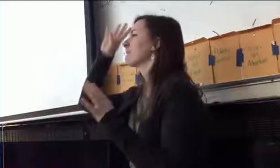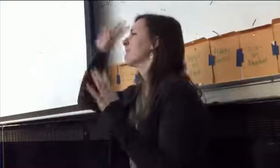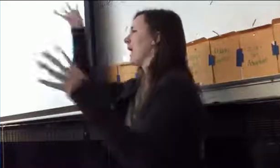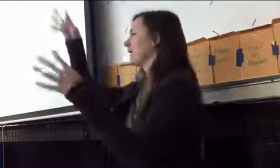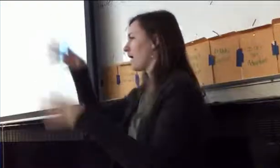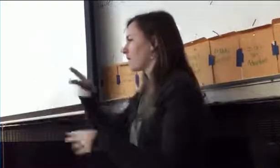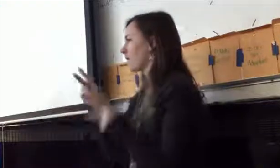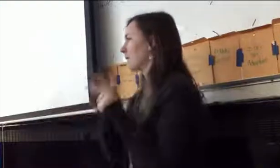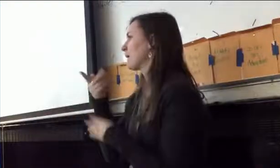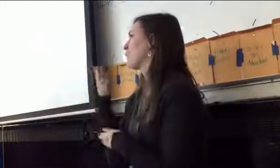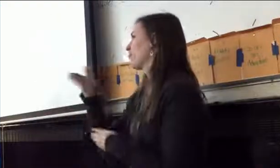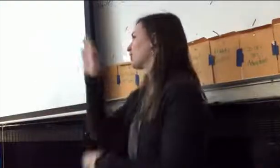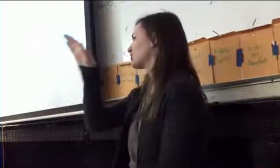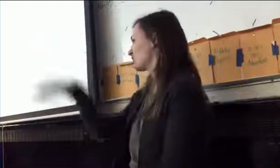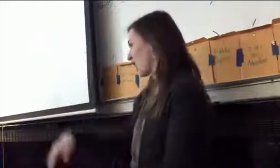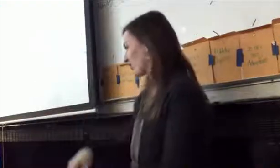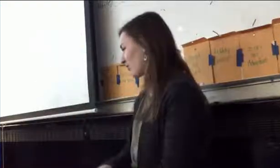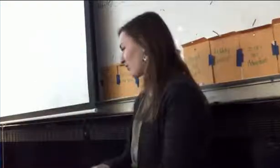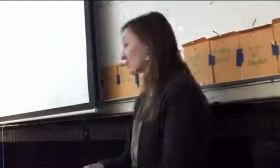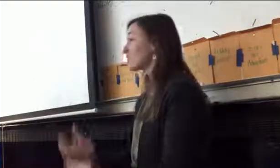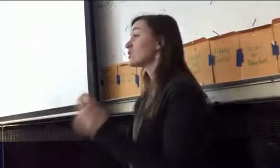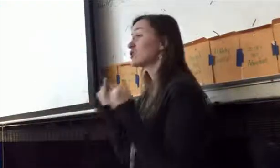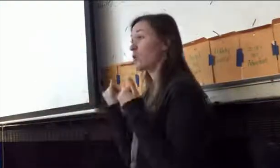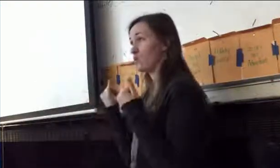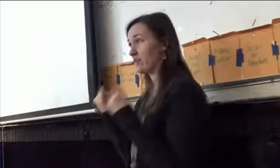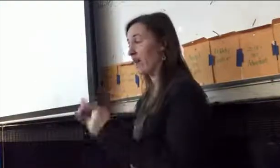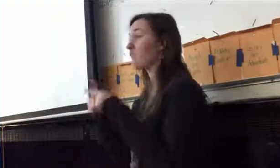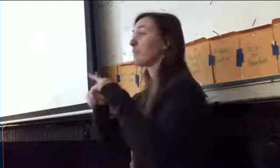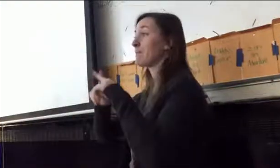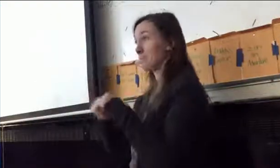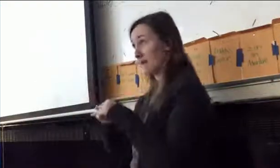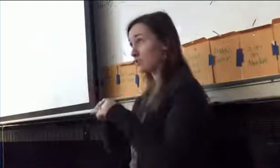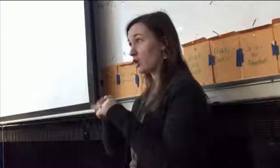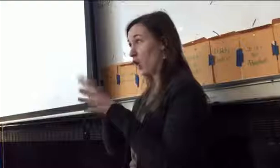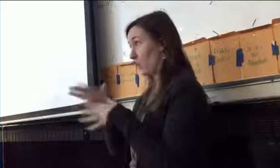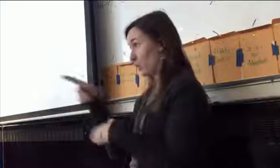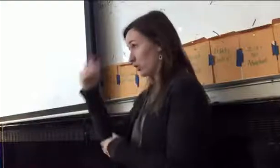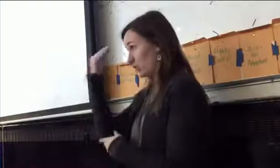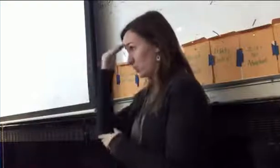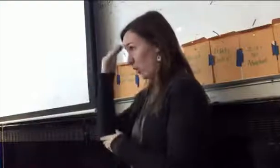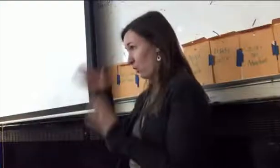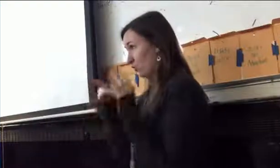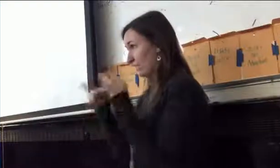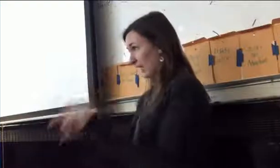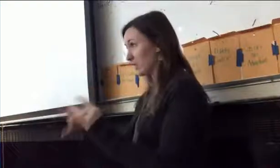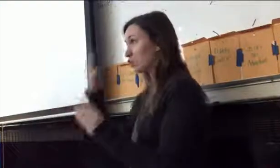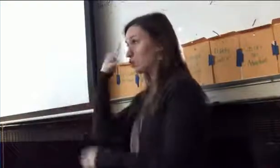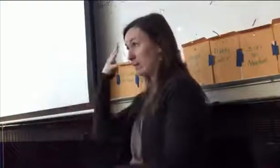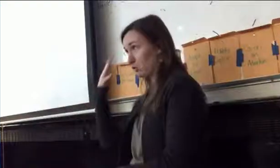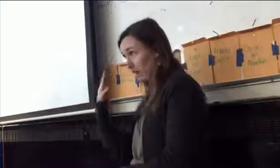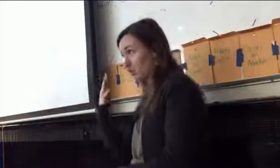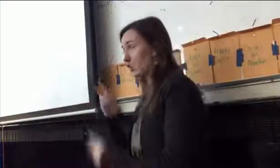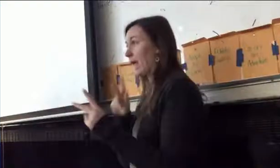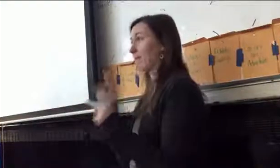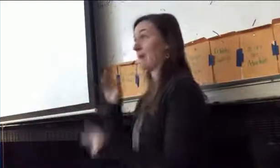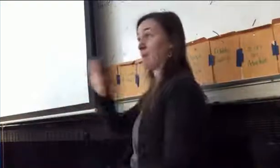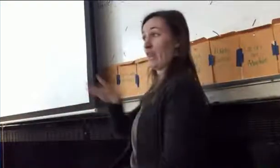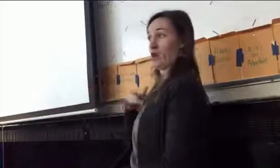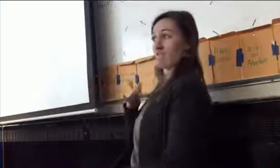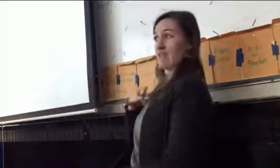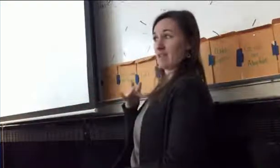in Chicago. I want you to think, based on what you know about immigration and what you know about feelings of immigrants at this